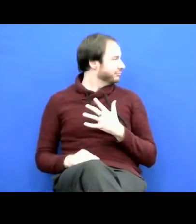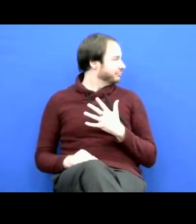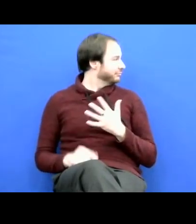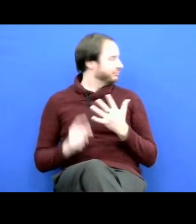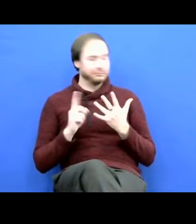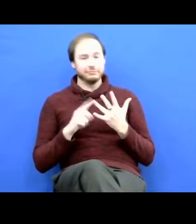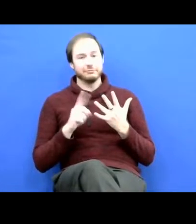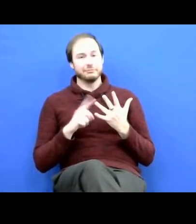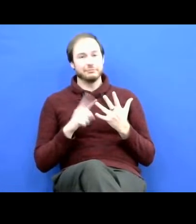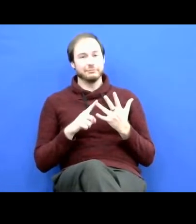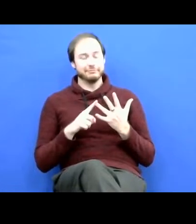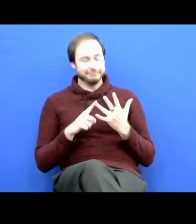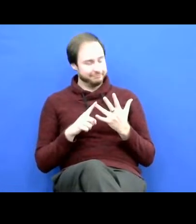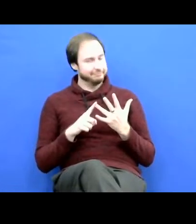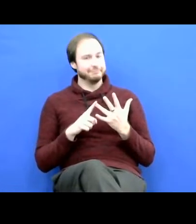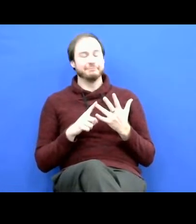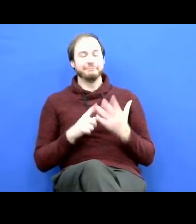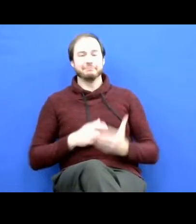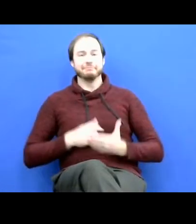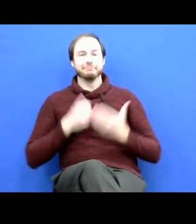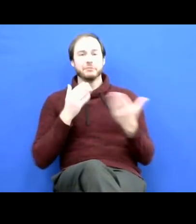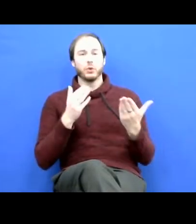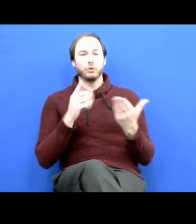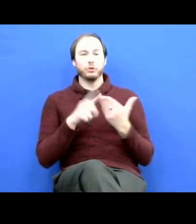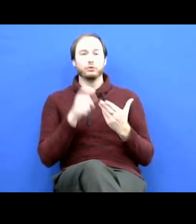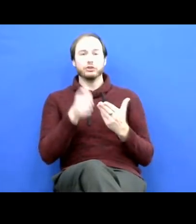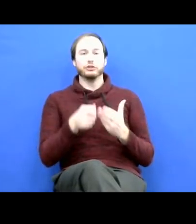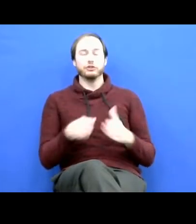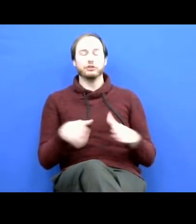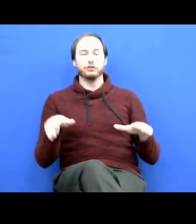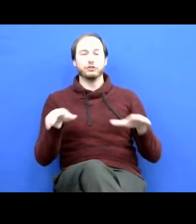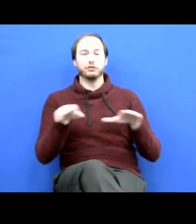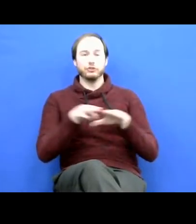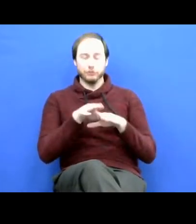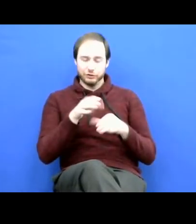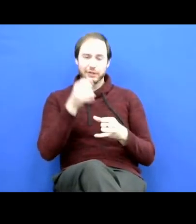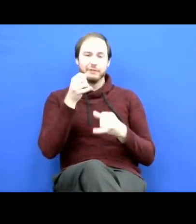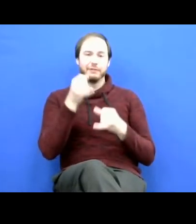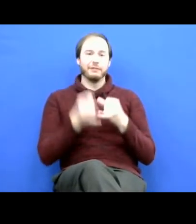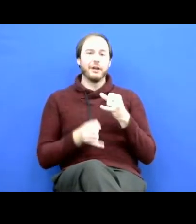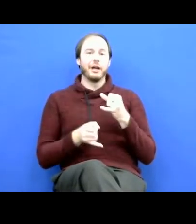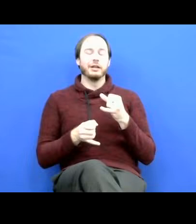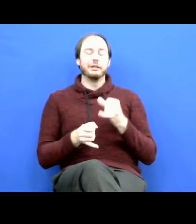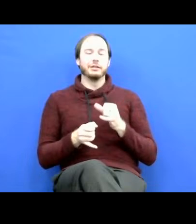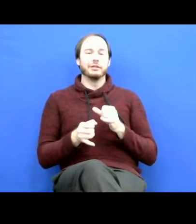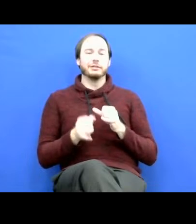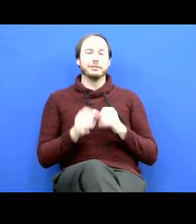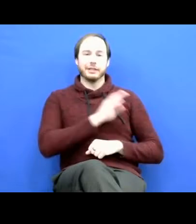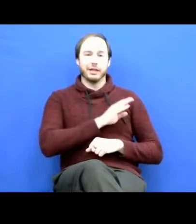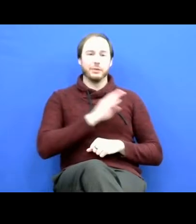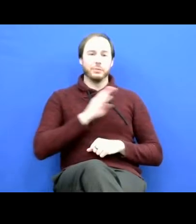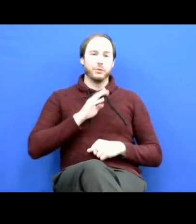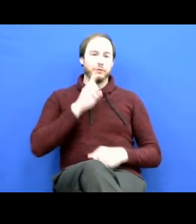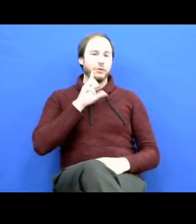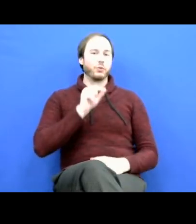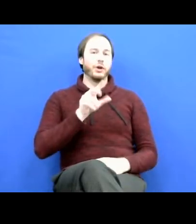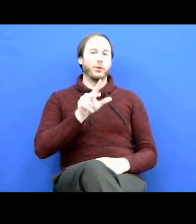Mr. Supervisor, fellow down board members, I make a motion to adjourn the final town